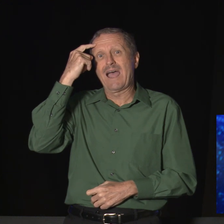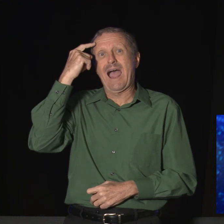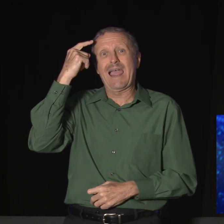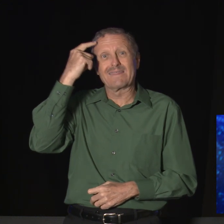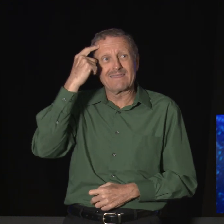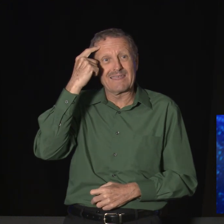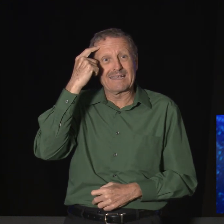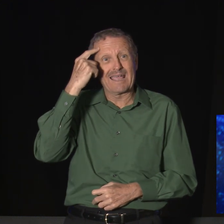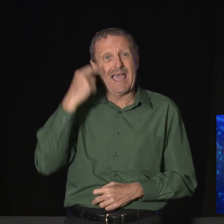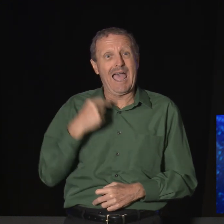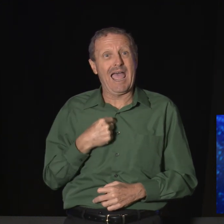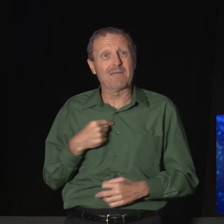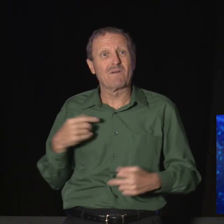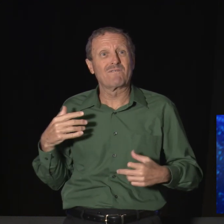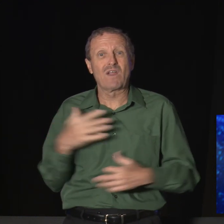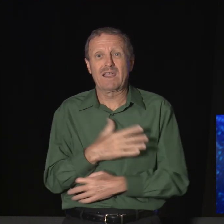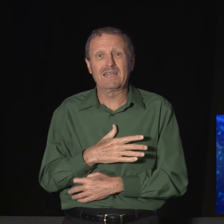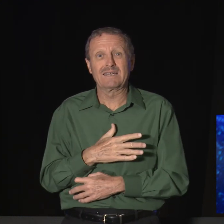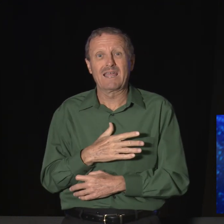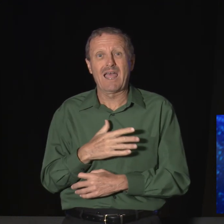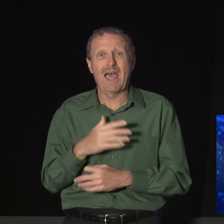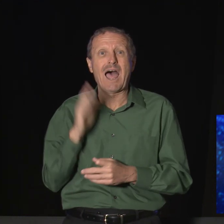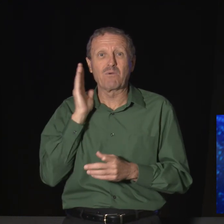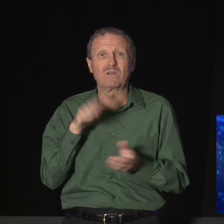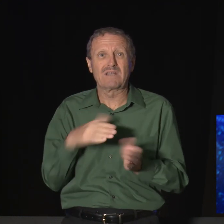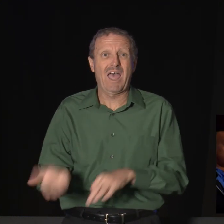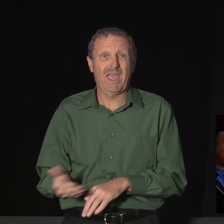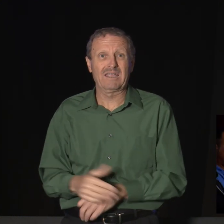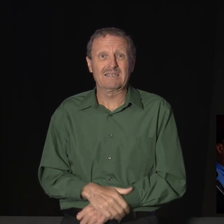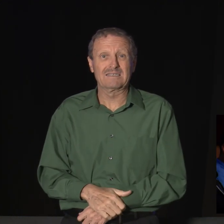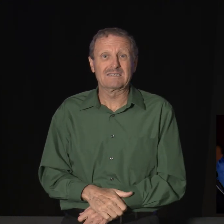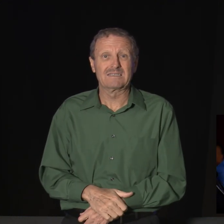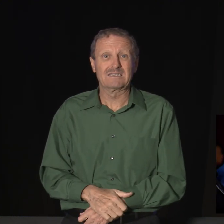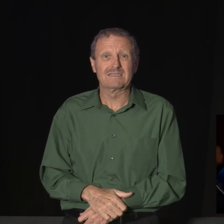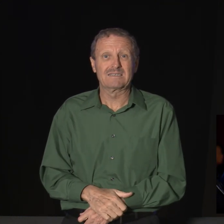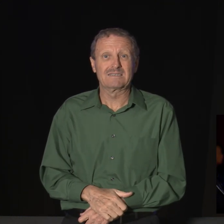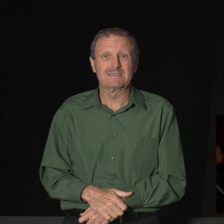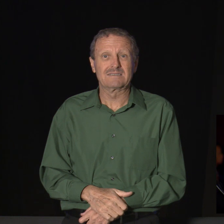I think, I'm afraid I'm going to die.